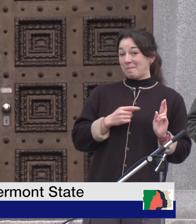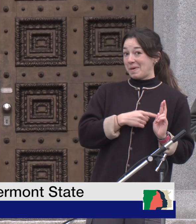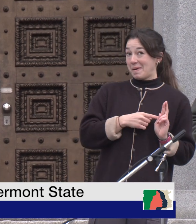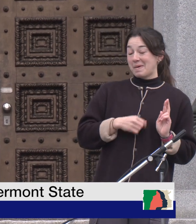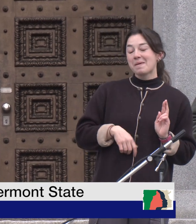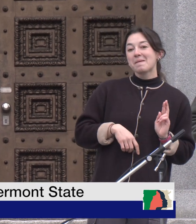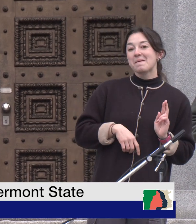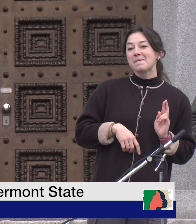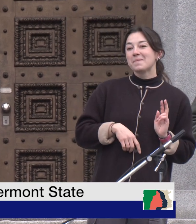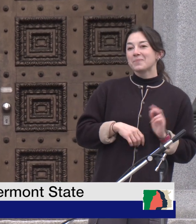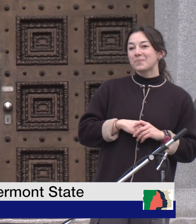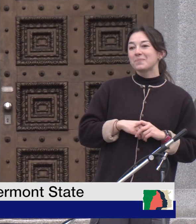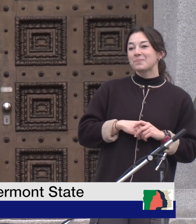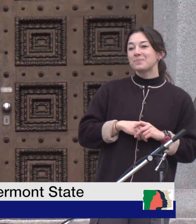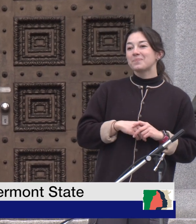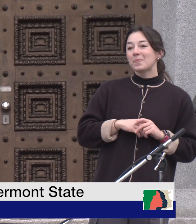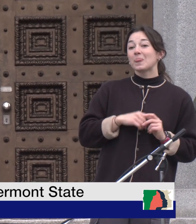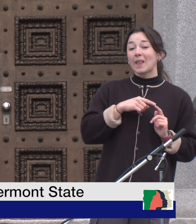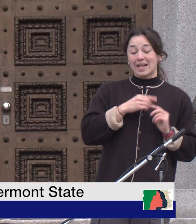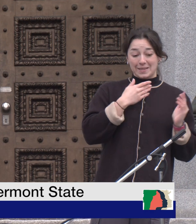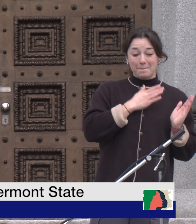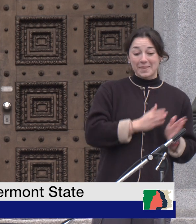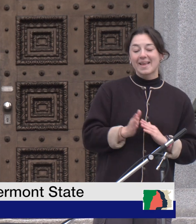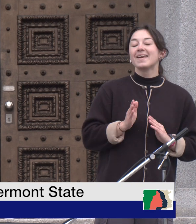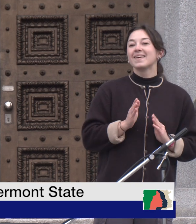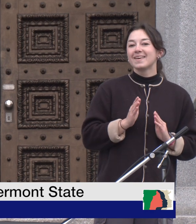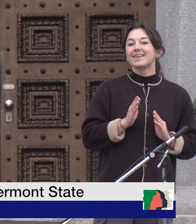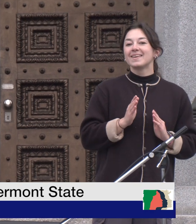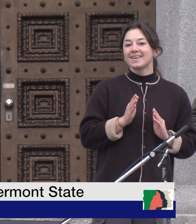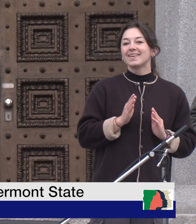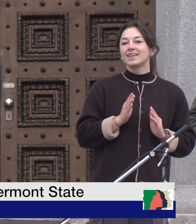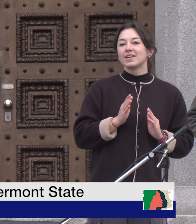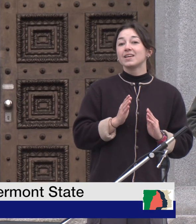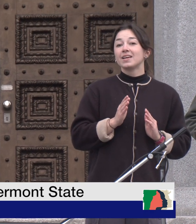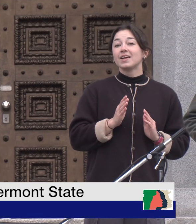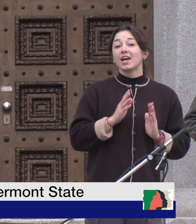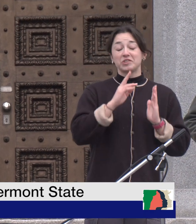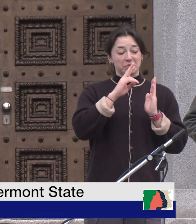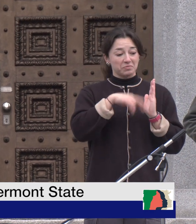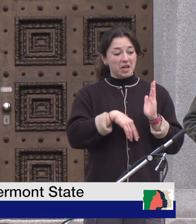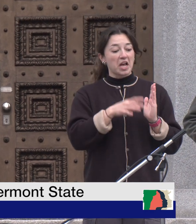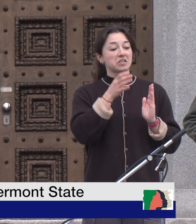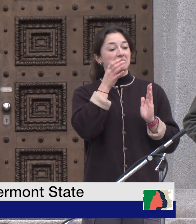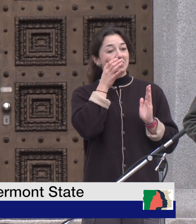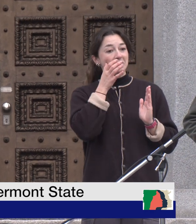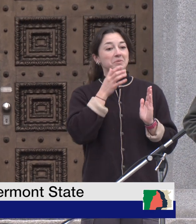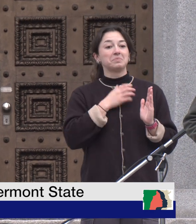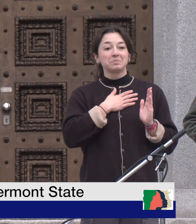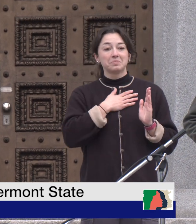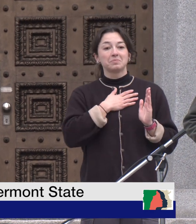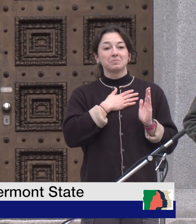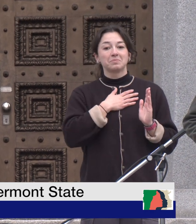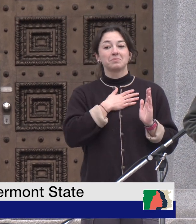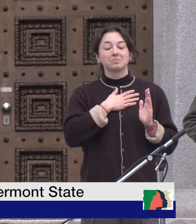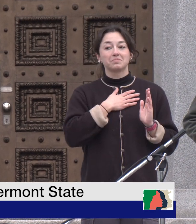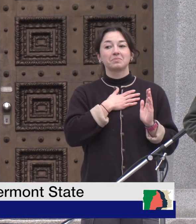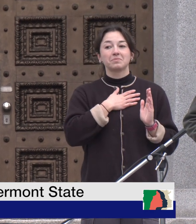has a plan, and we've heard about this plan, but we have